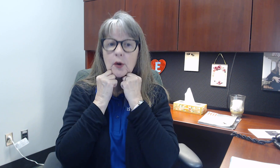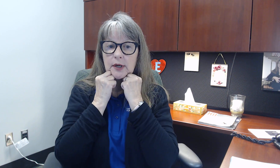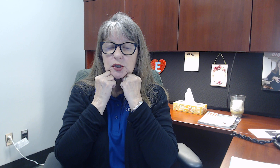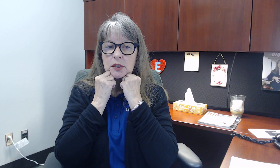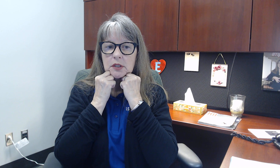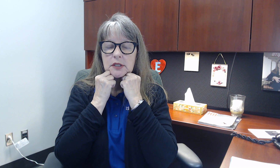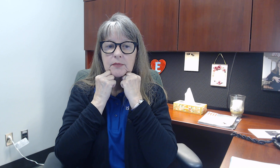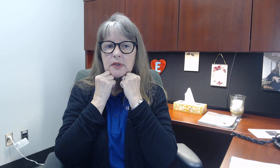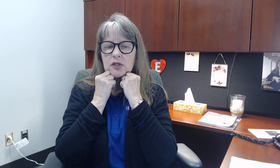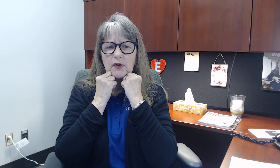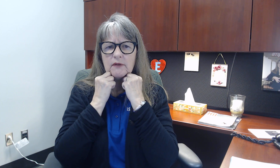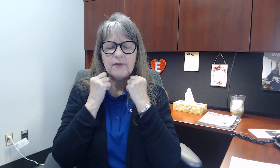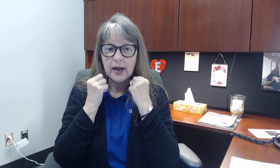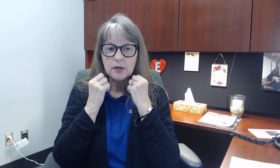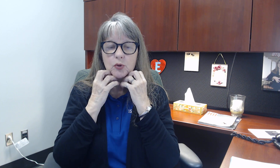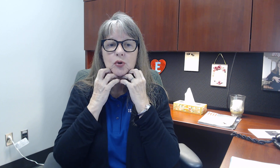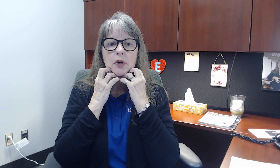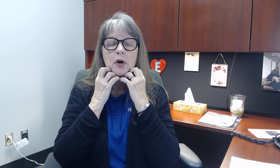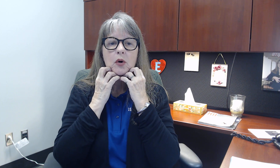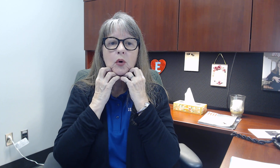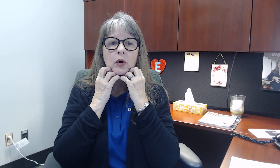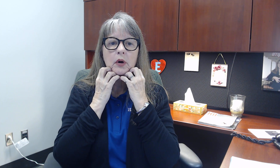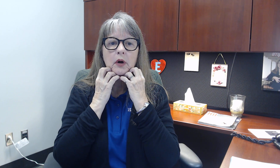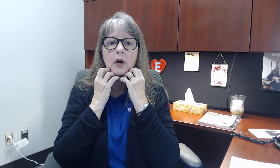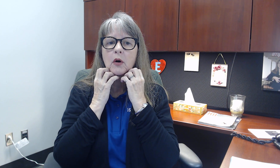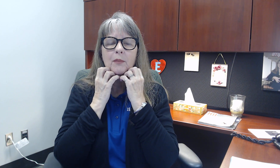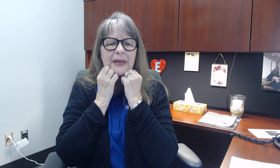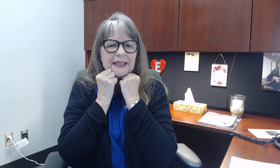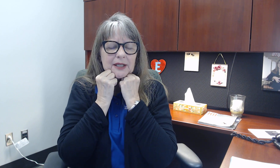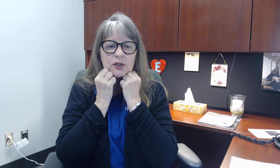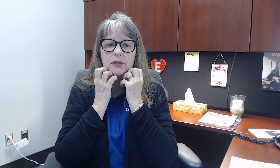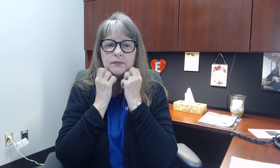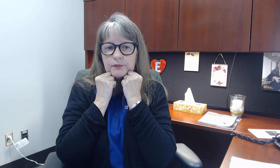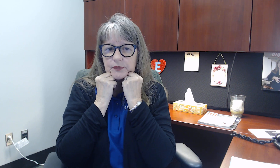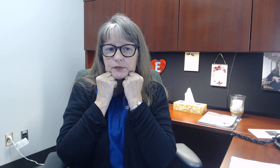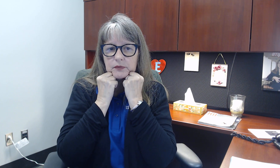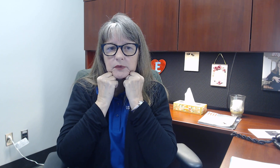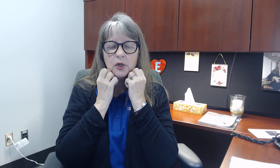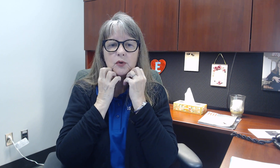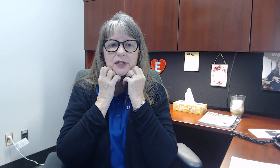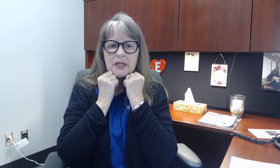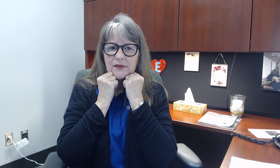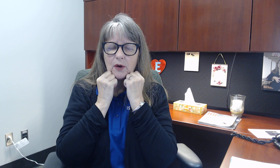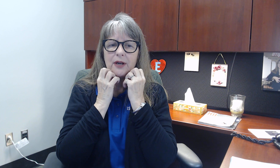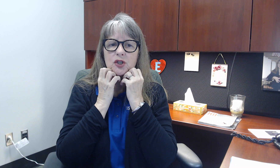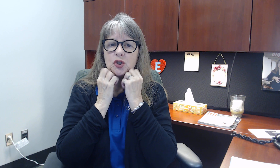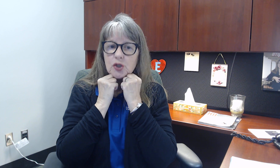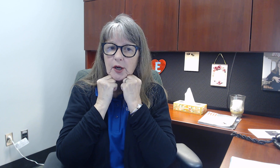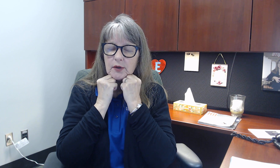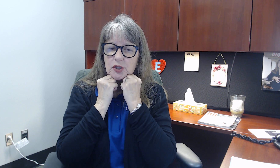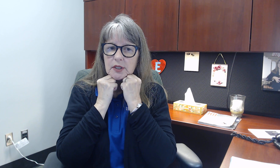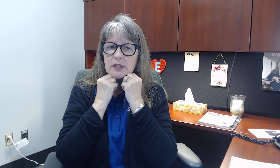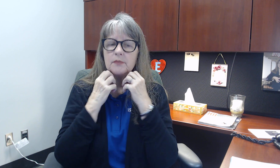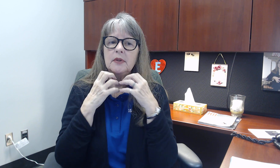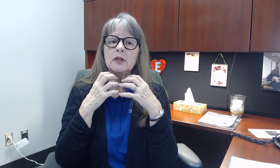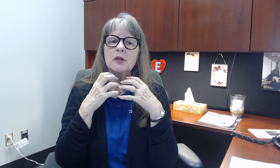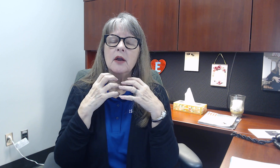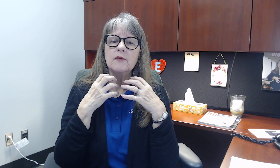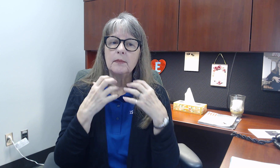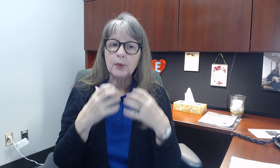Cherish something that's very valuable, or oh man, I just love that, or I just cherish it. It's something that's very